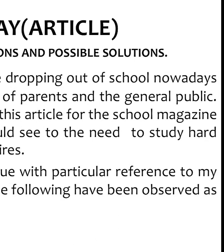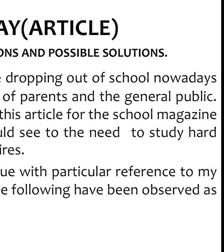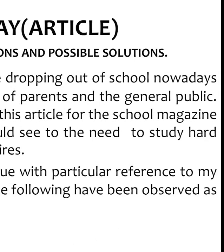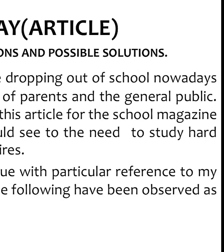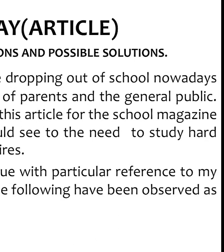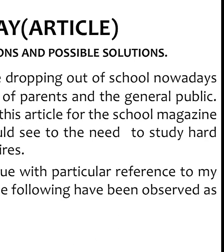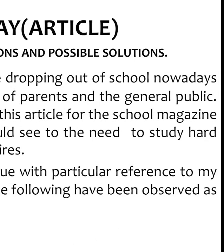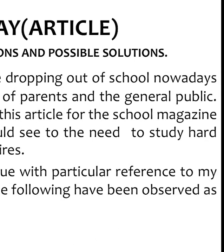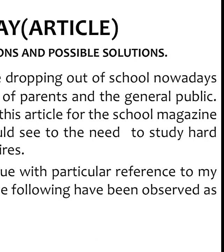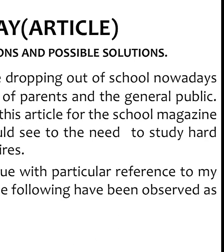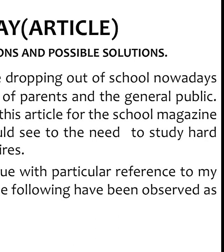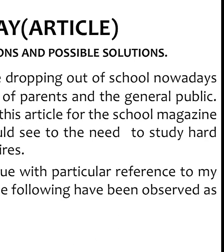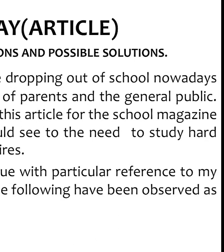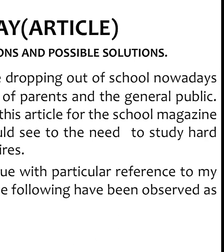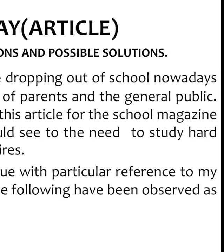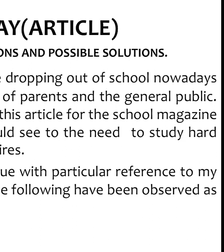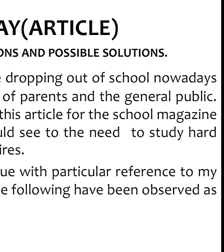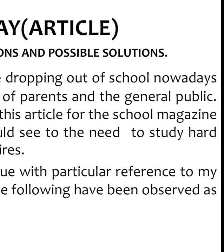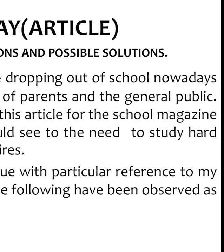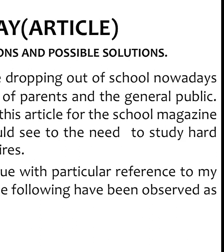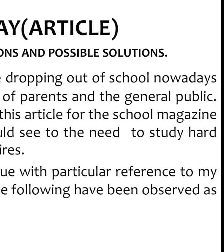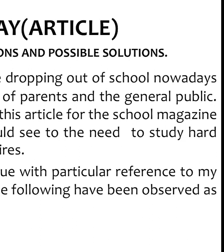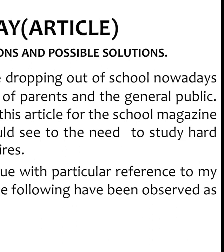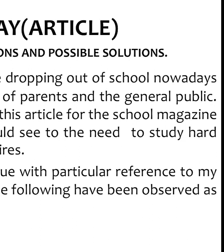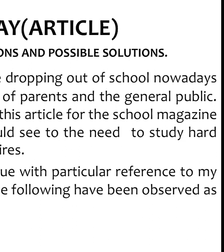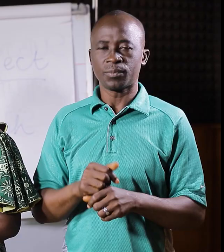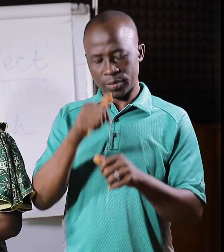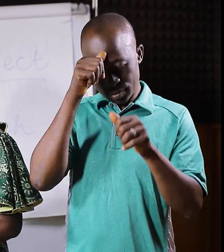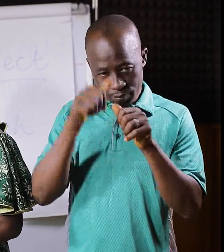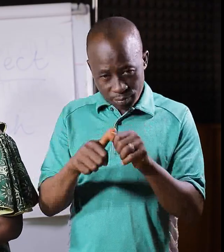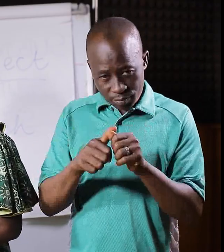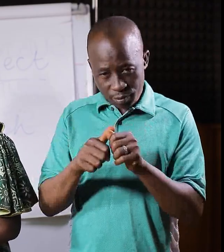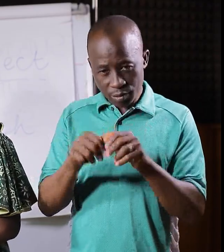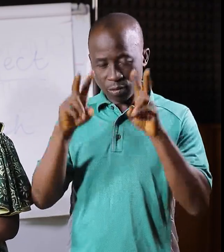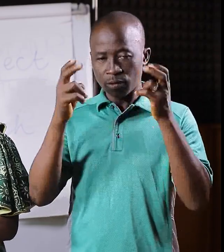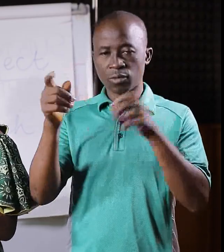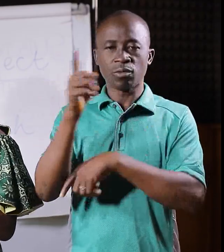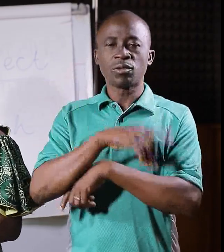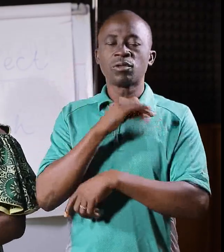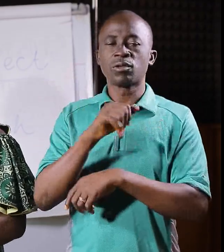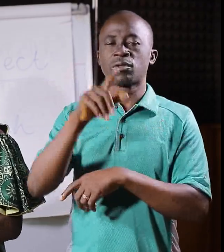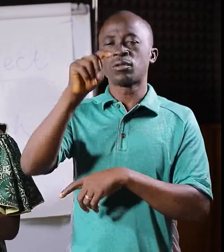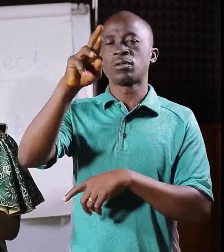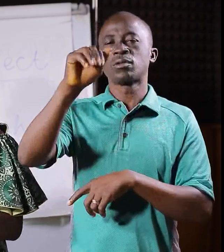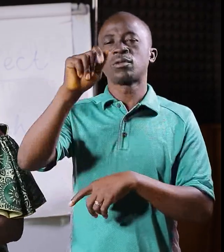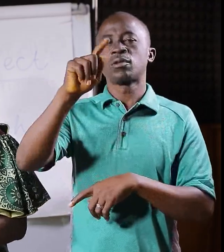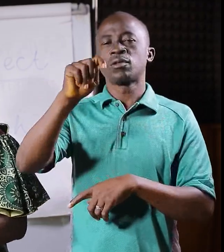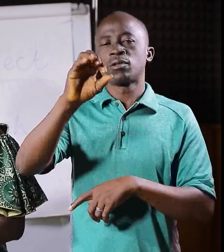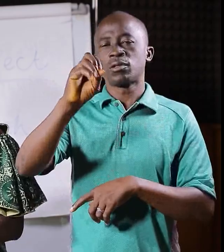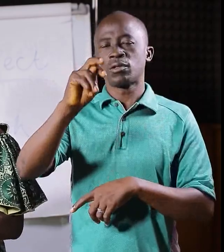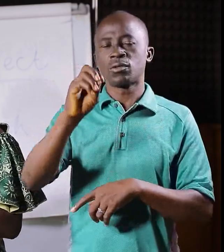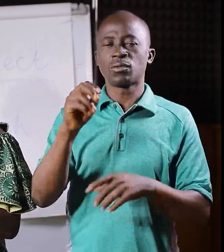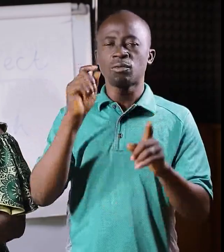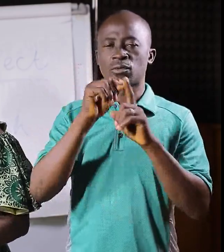School, Reasons and Possible Solutions. Remember, our topic for today is transition words and